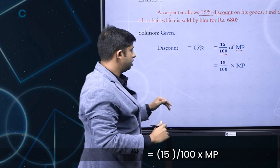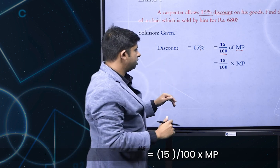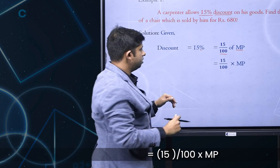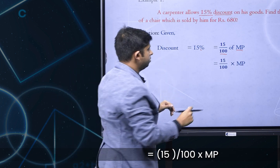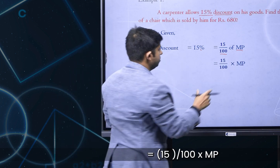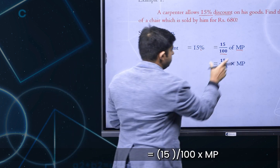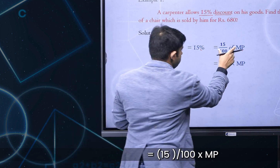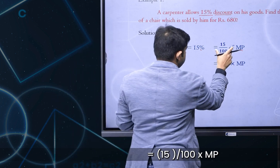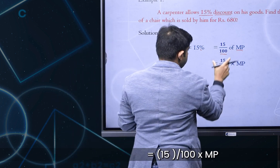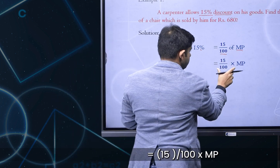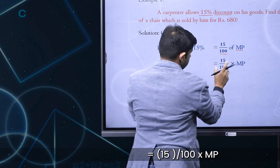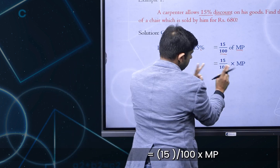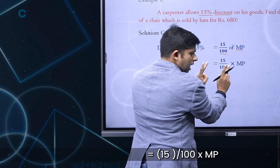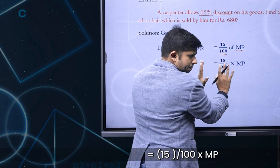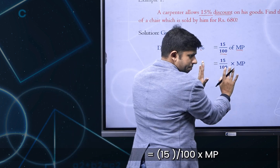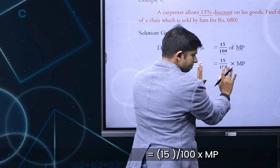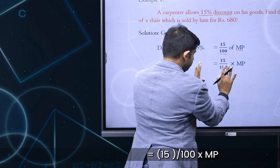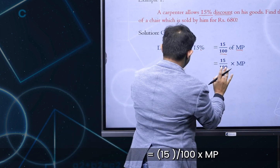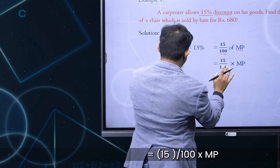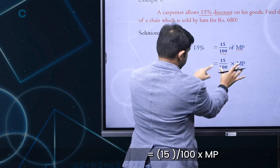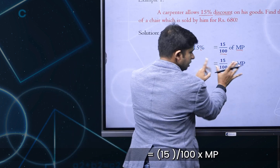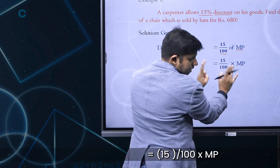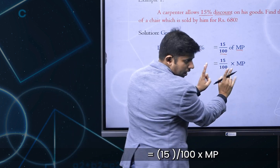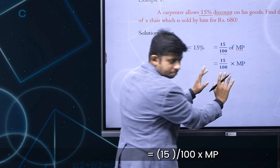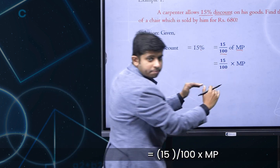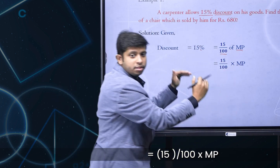Equals to 15 by 100 into marked price.